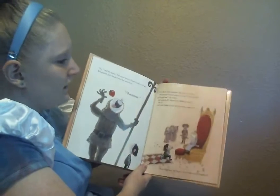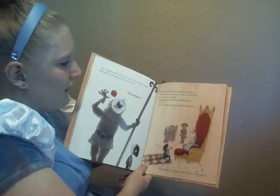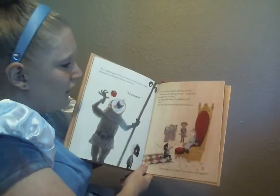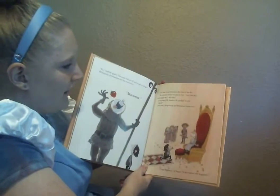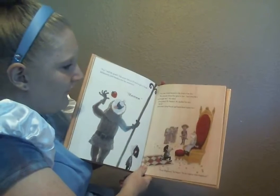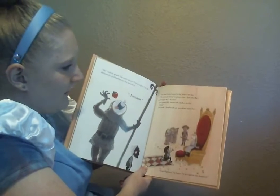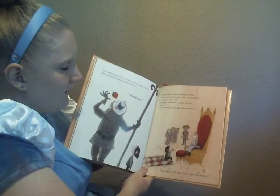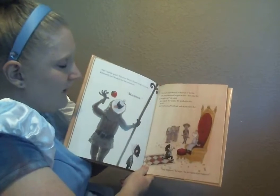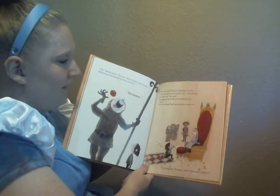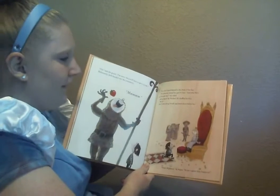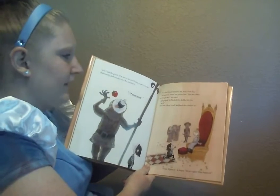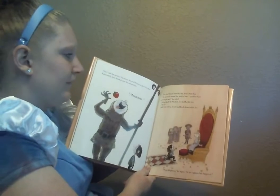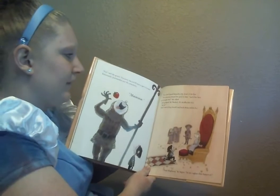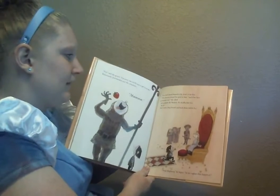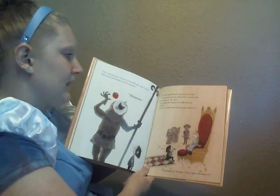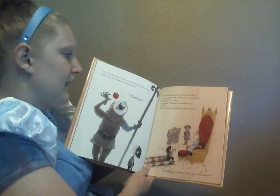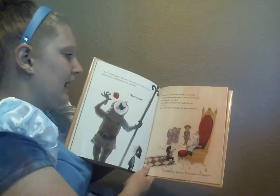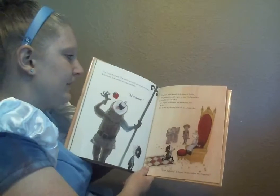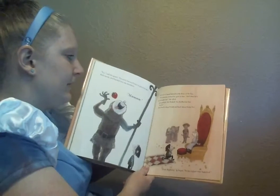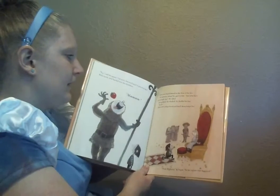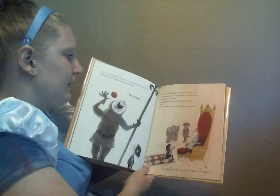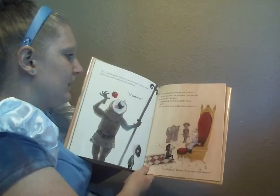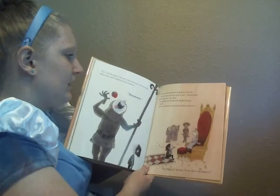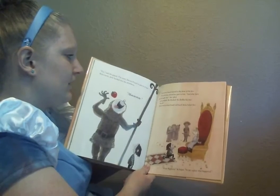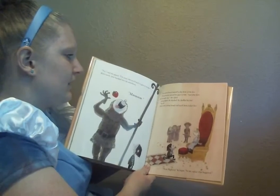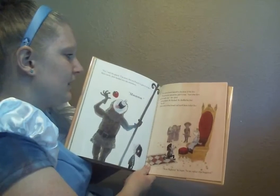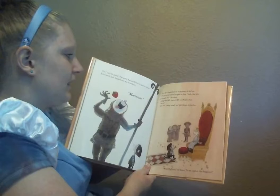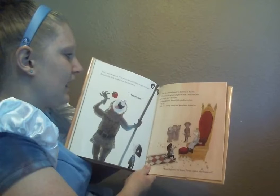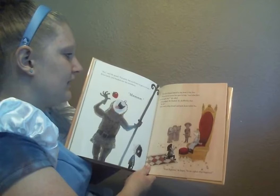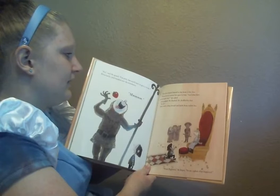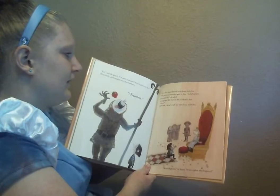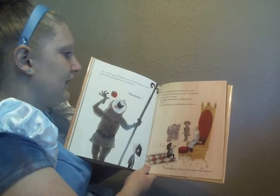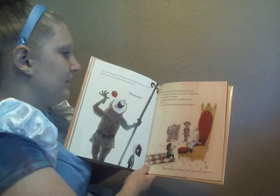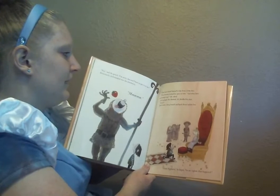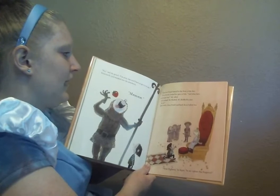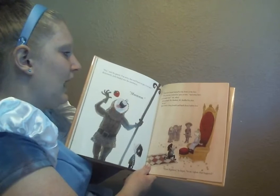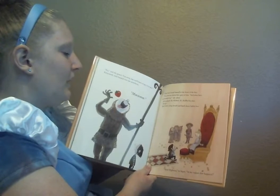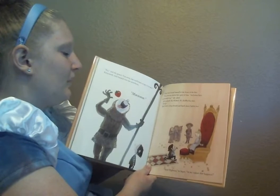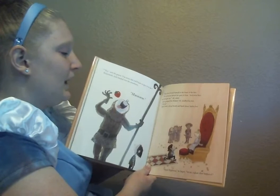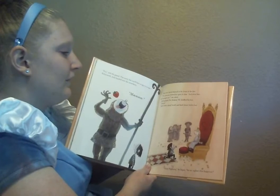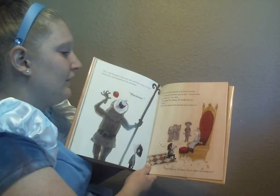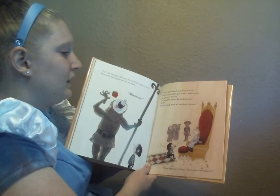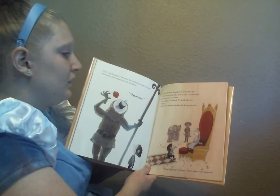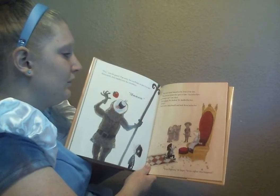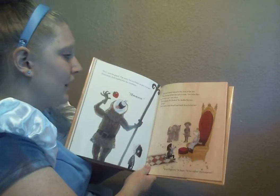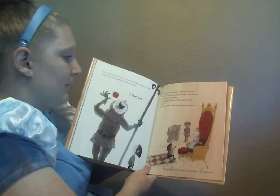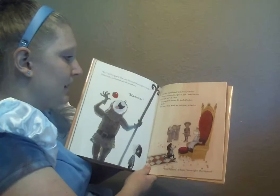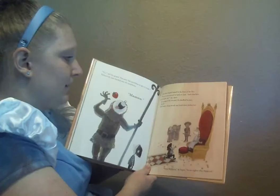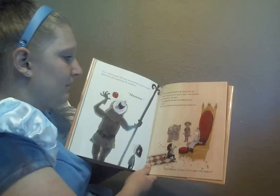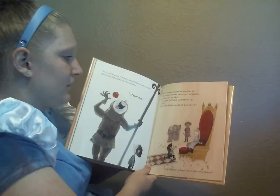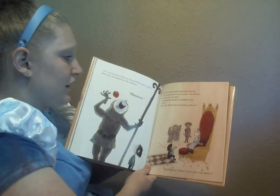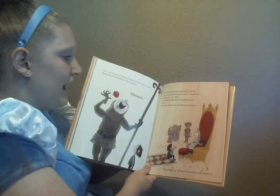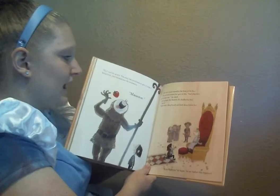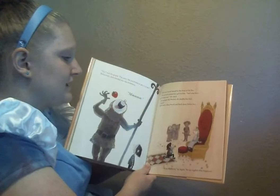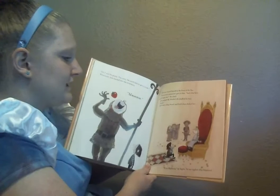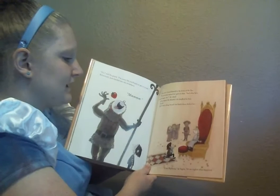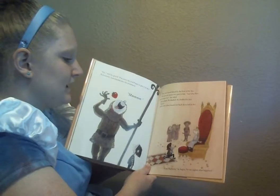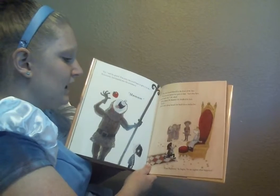Now Jack found himself at the front of the line. The princess turned her gaze to him. And what have you brought me? She asked.